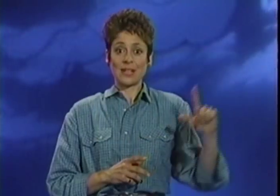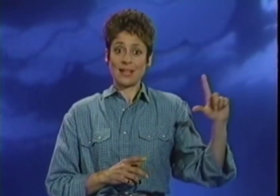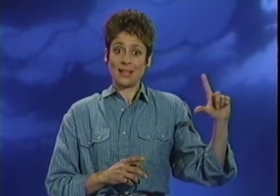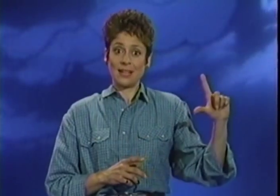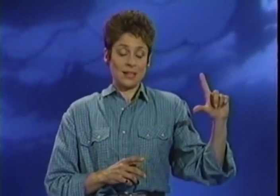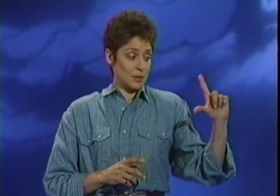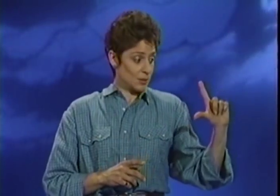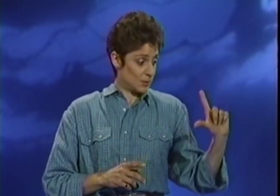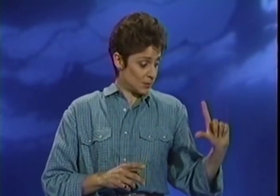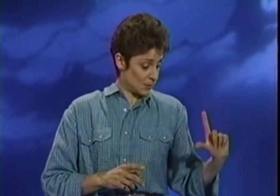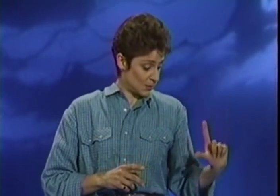Low.